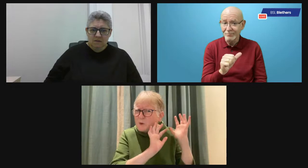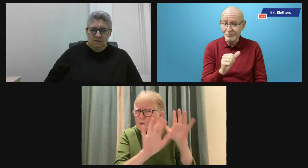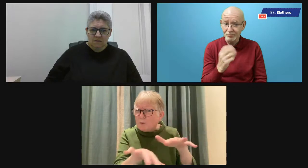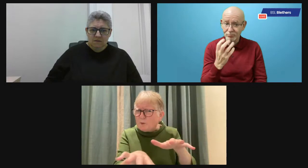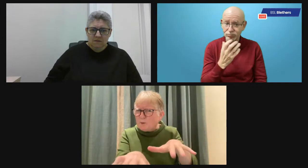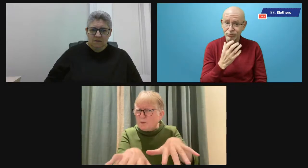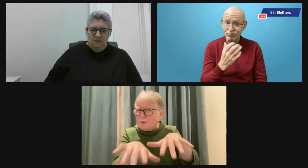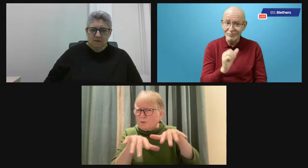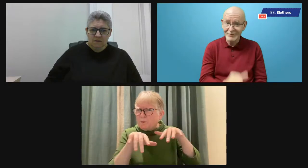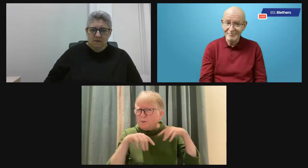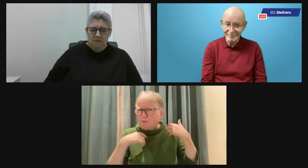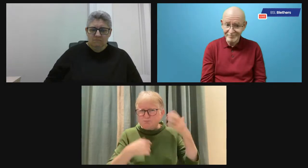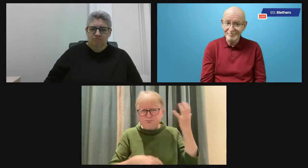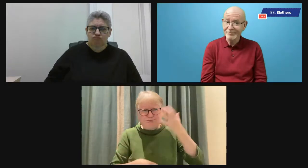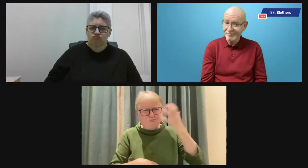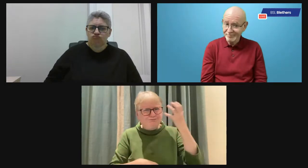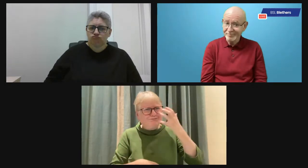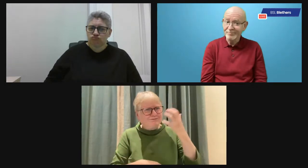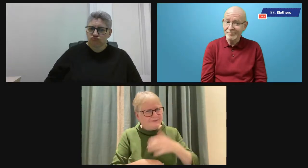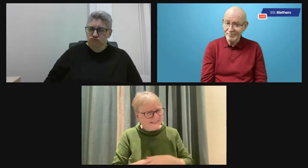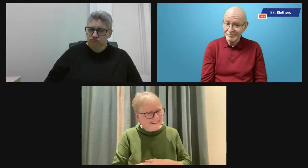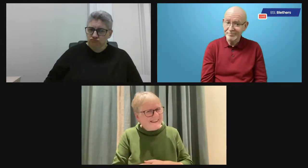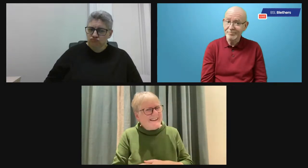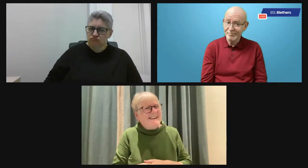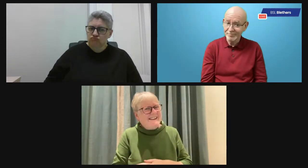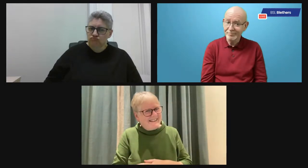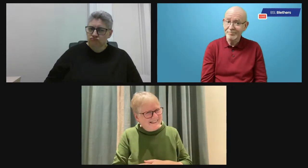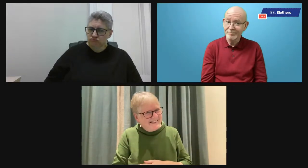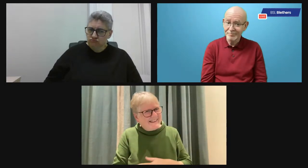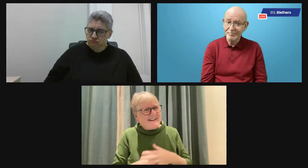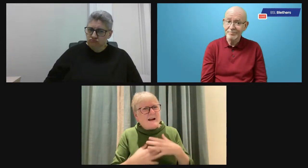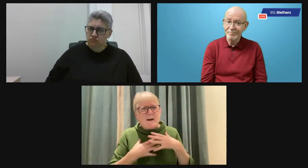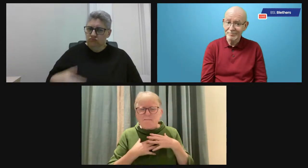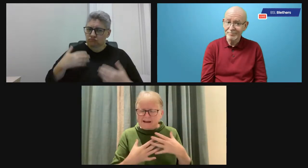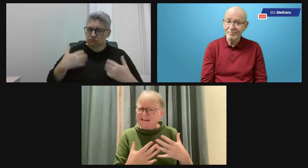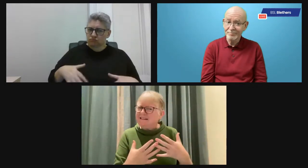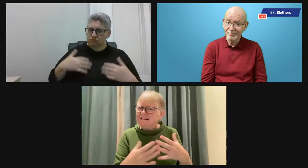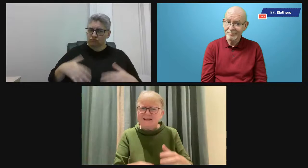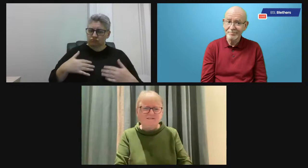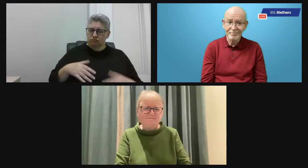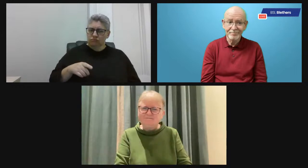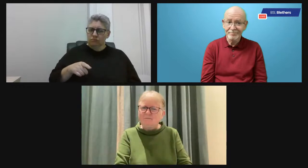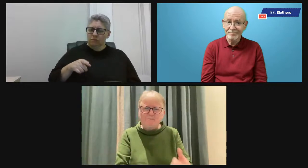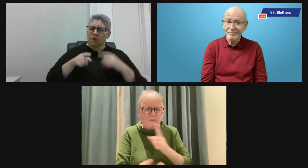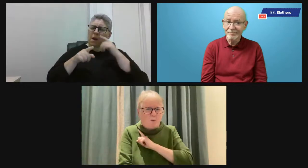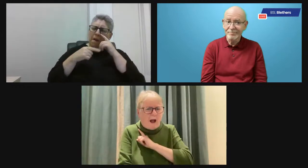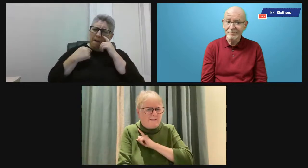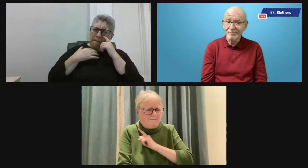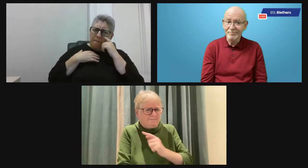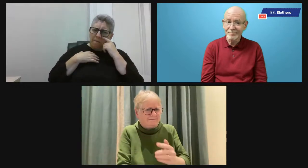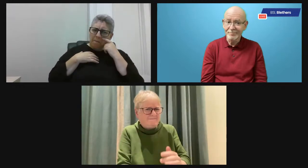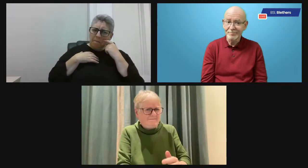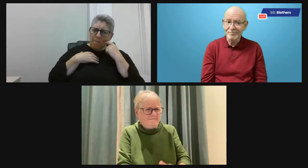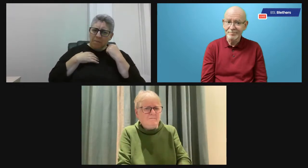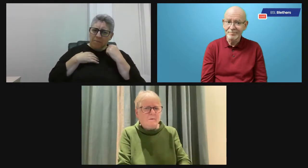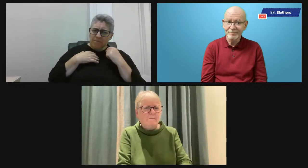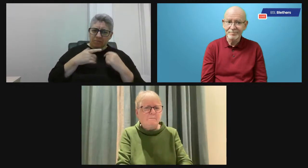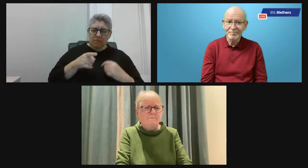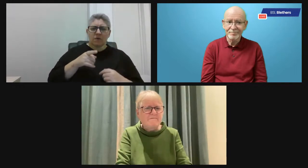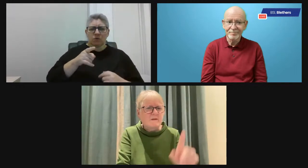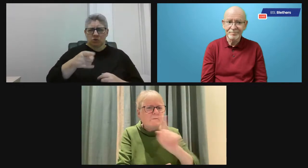And I think there were 350 plus people who attended that first gathering. Yeah. It was really well attended. It was really